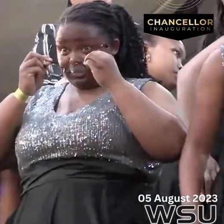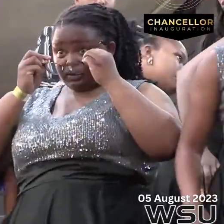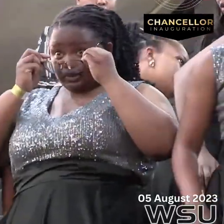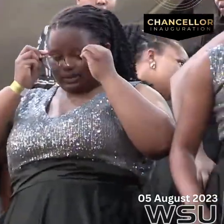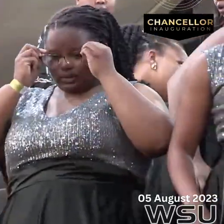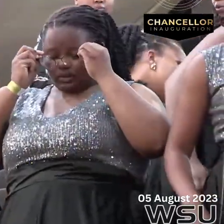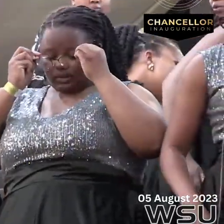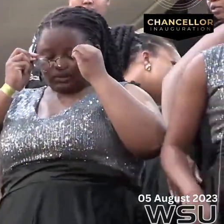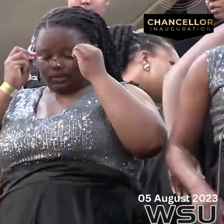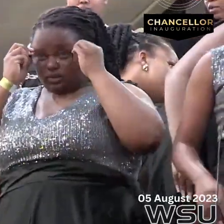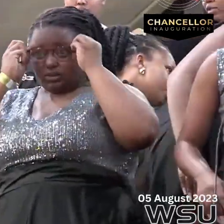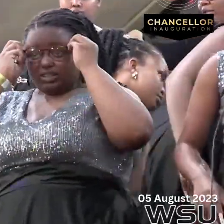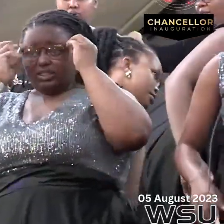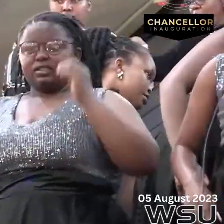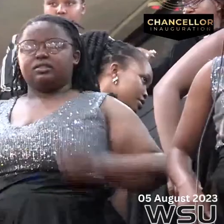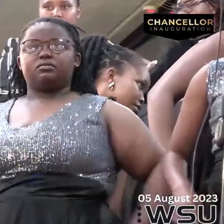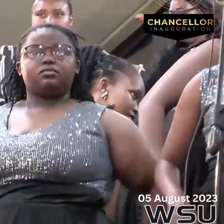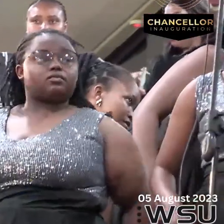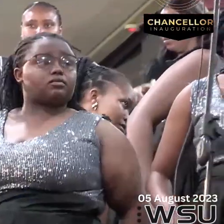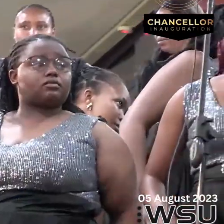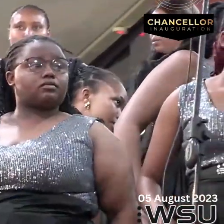abantu bemenginyawo.